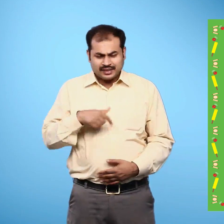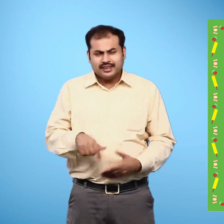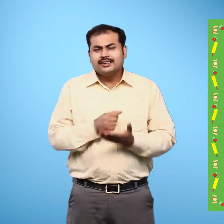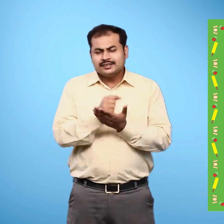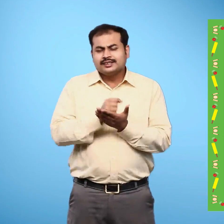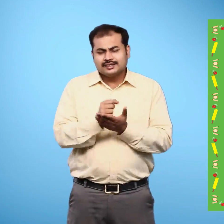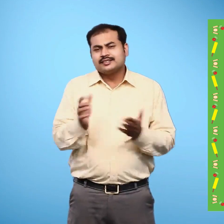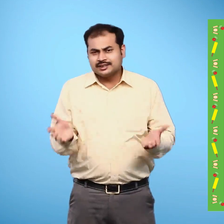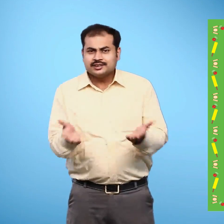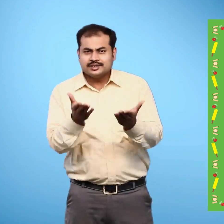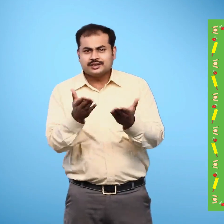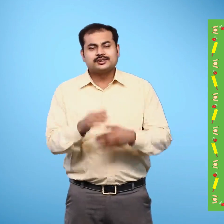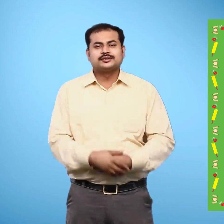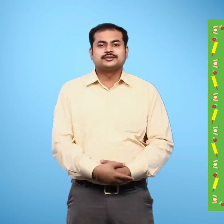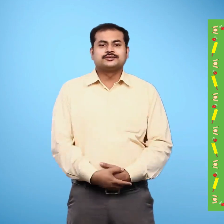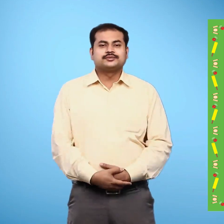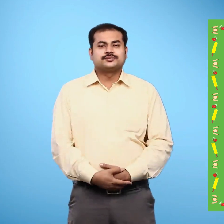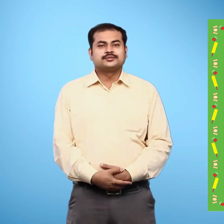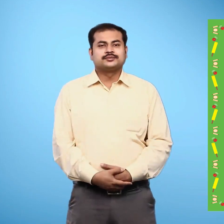Now try this.